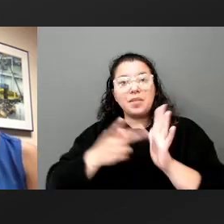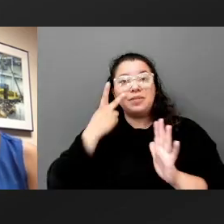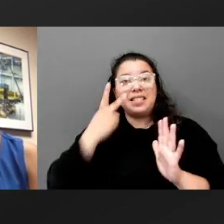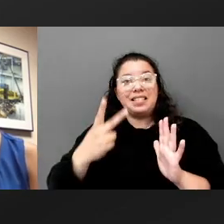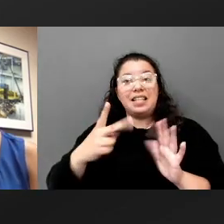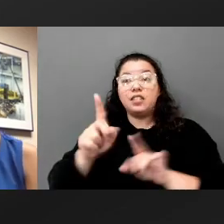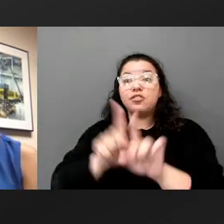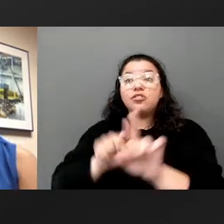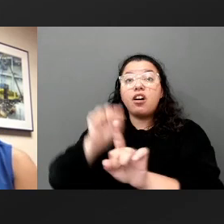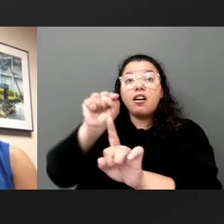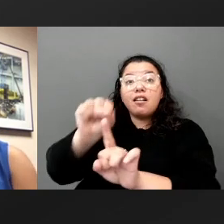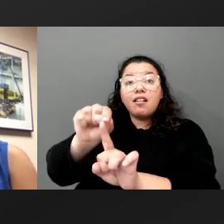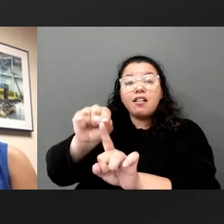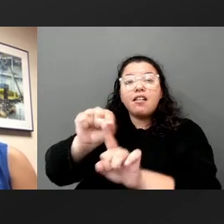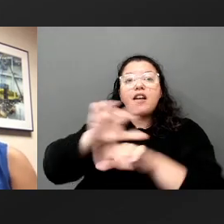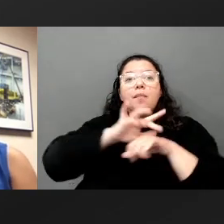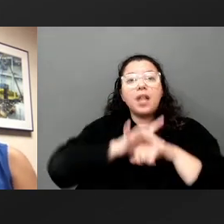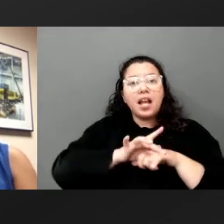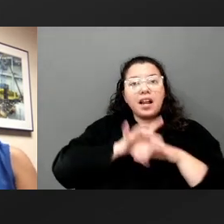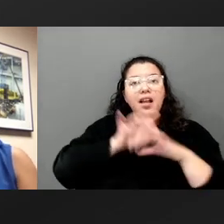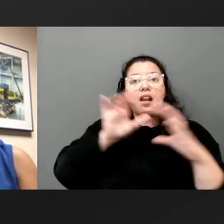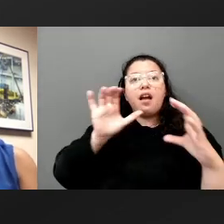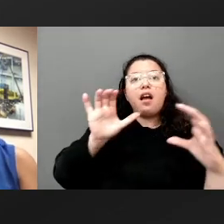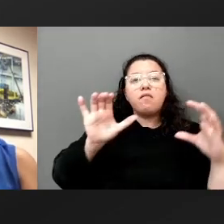later as well. But that's how we get there.